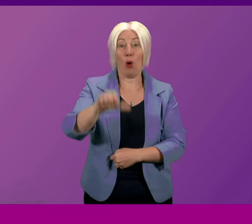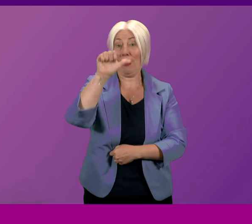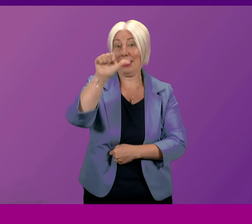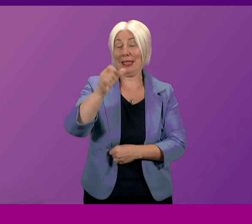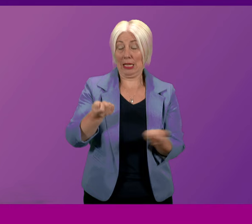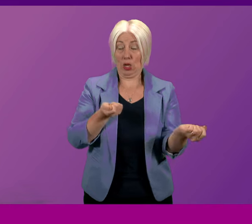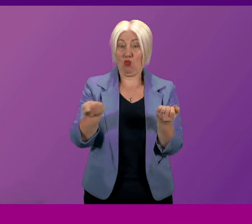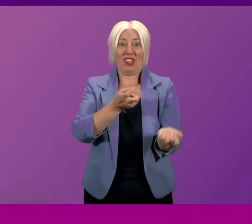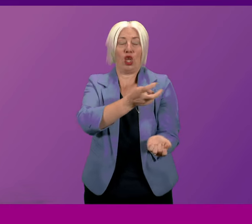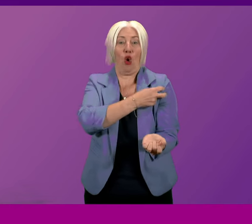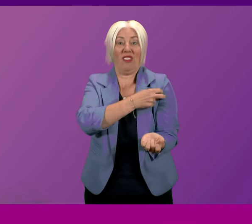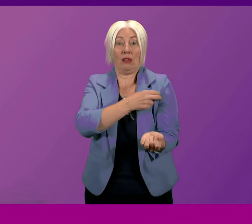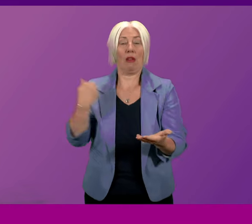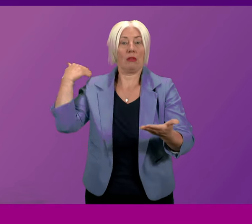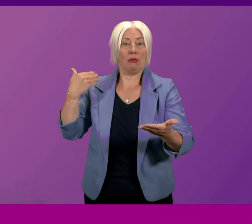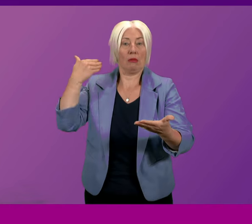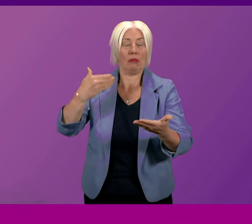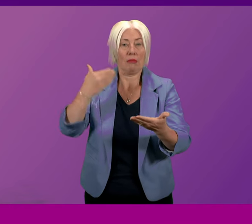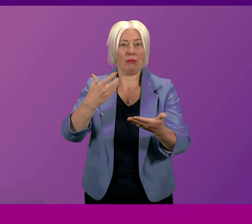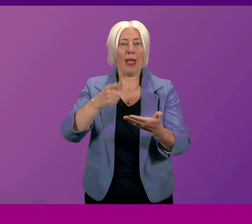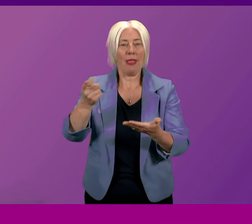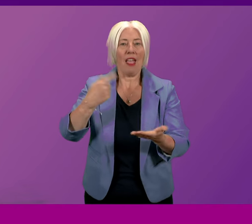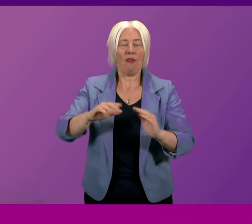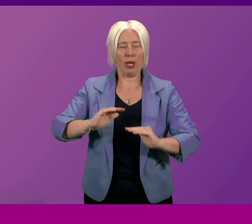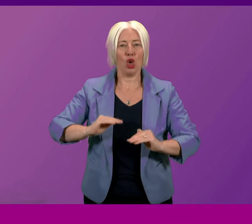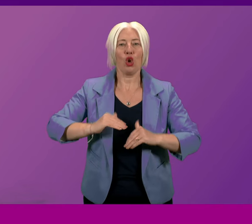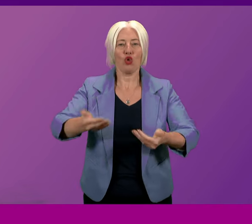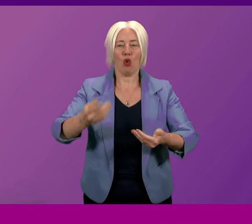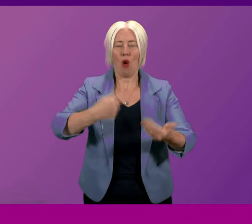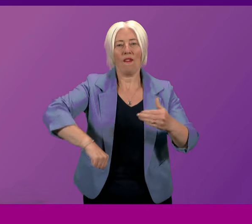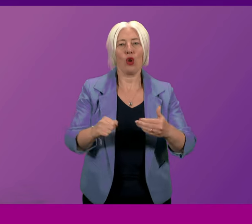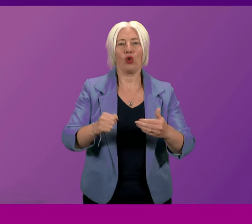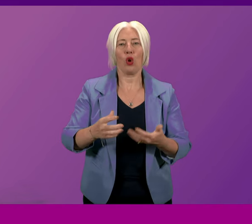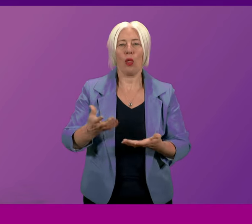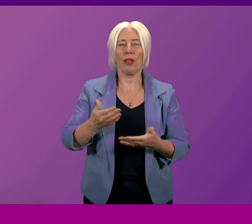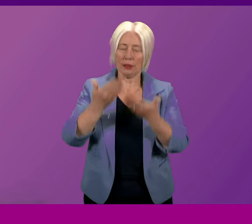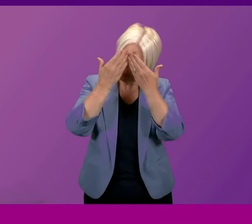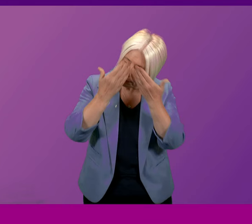officers who have served their country faithfully and diligently.